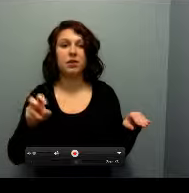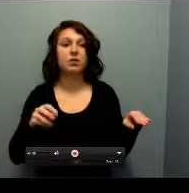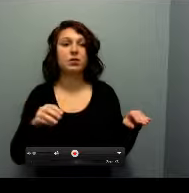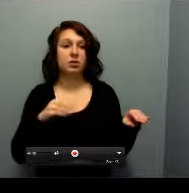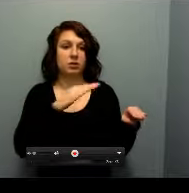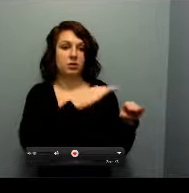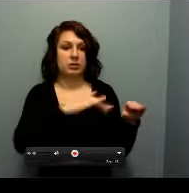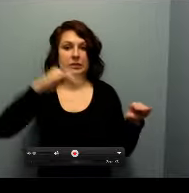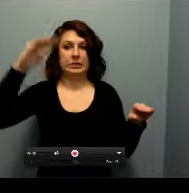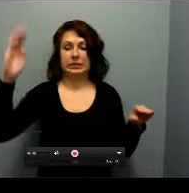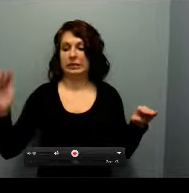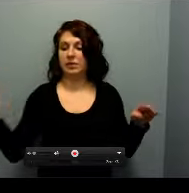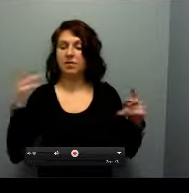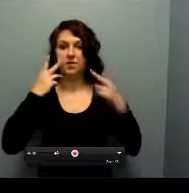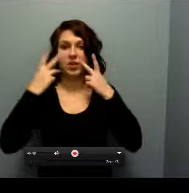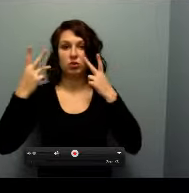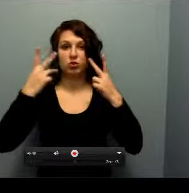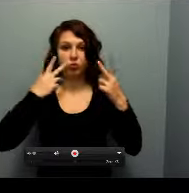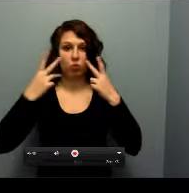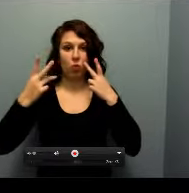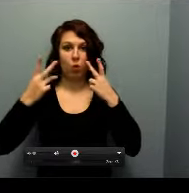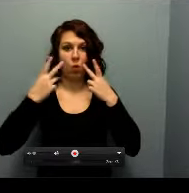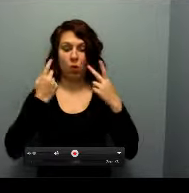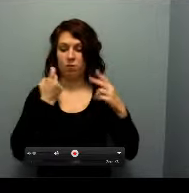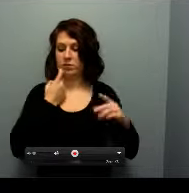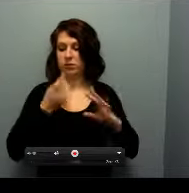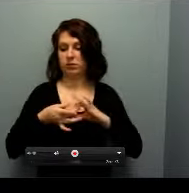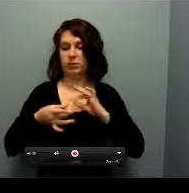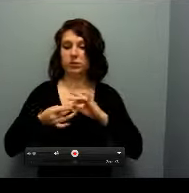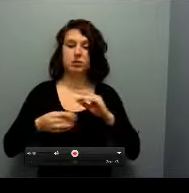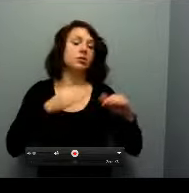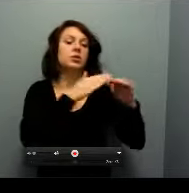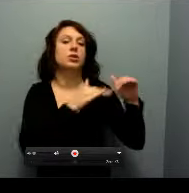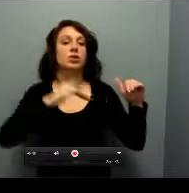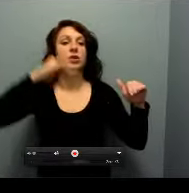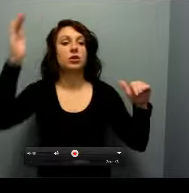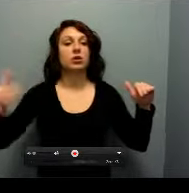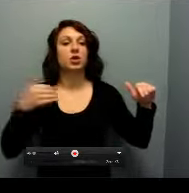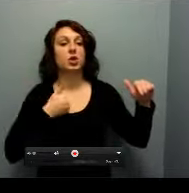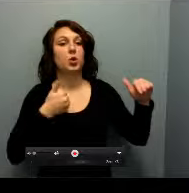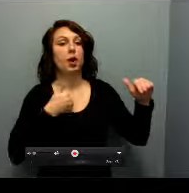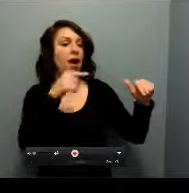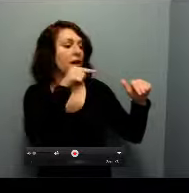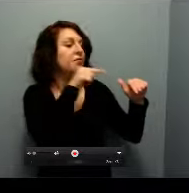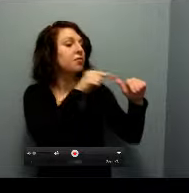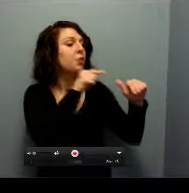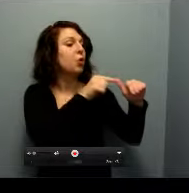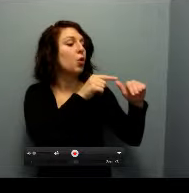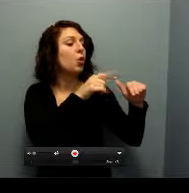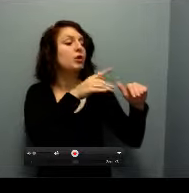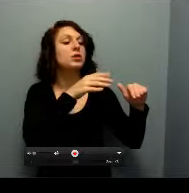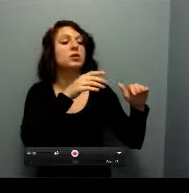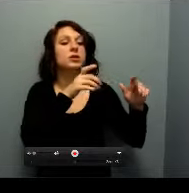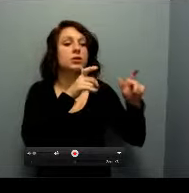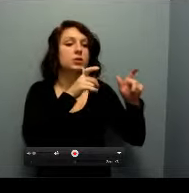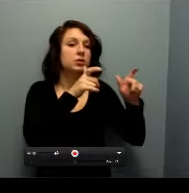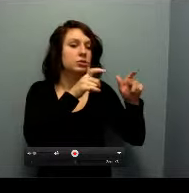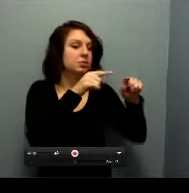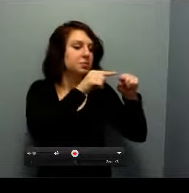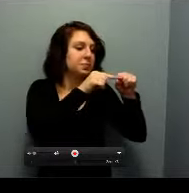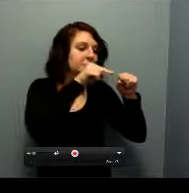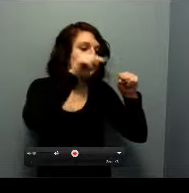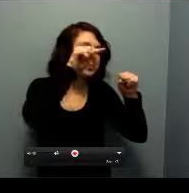form of what I was just talking about. Where your poor performers are going to be small